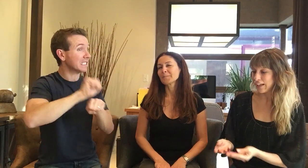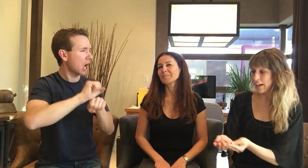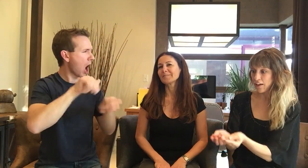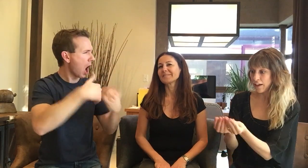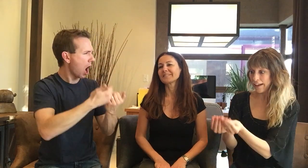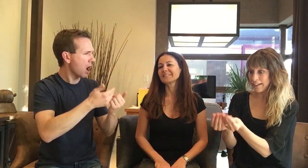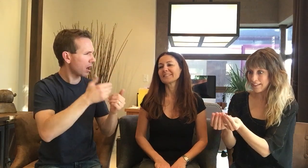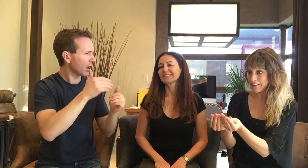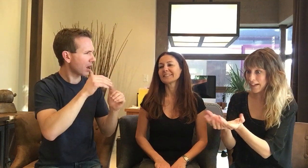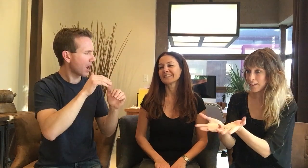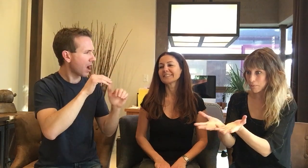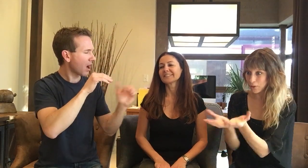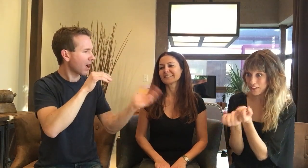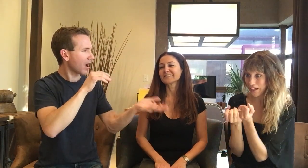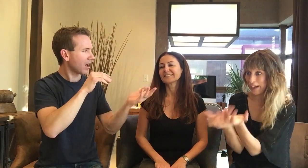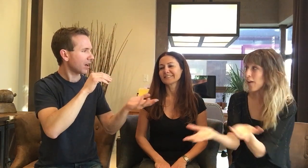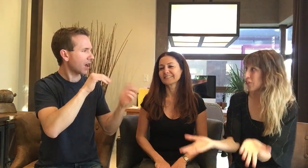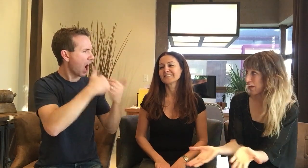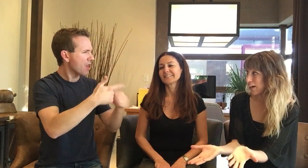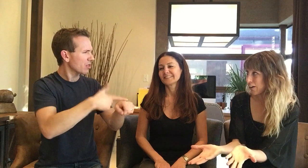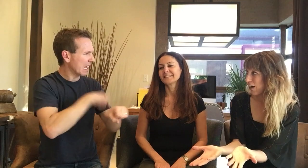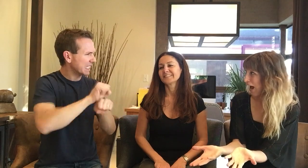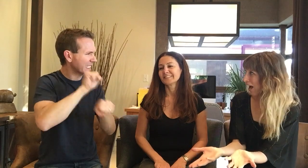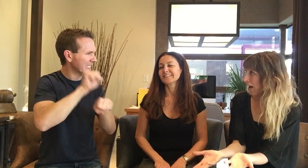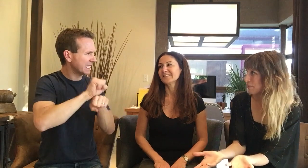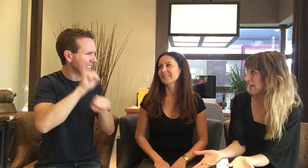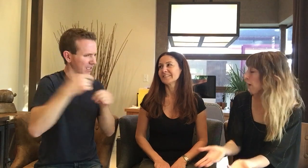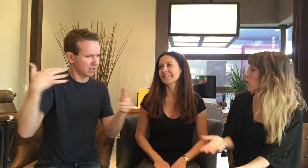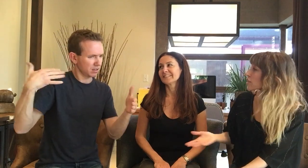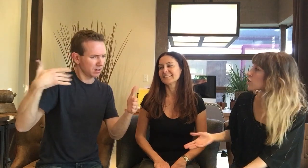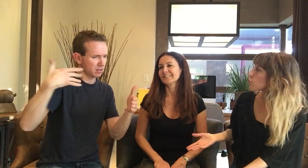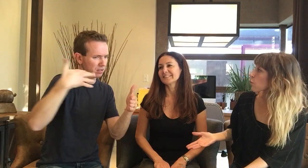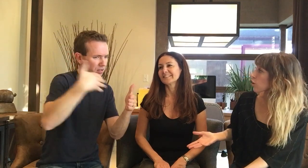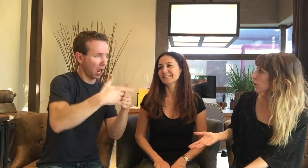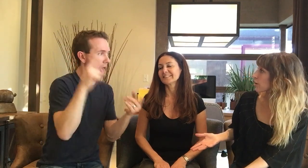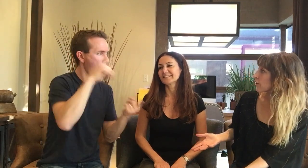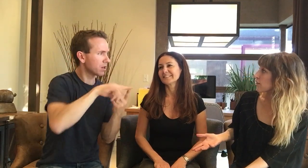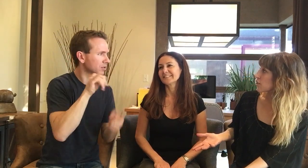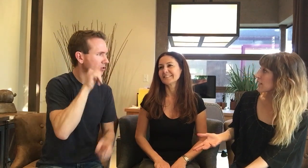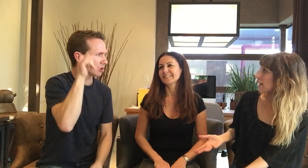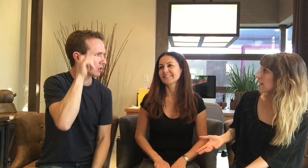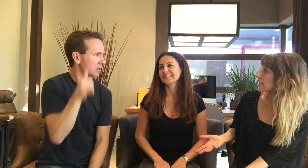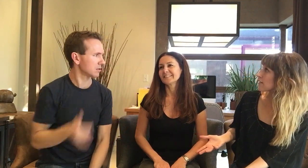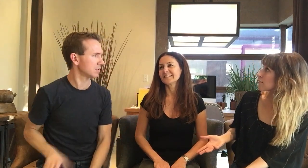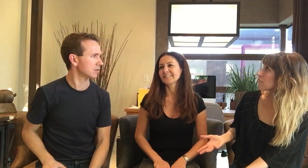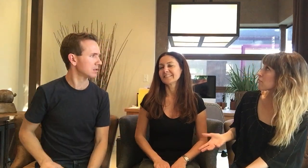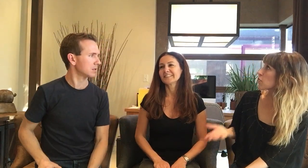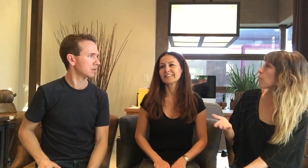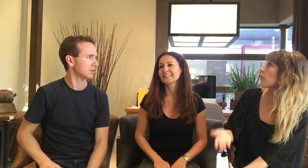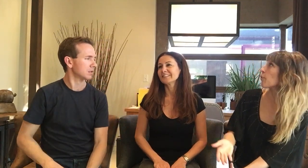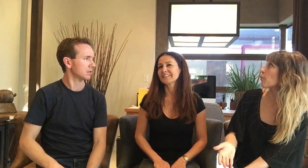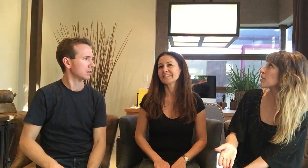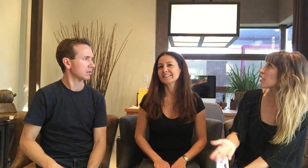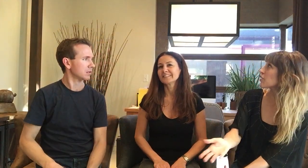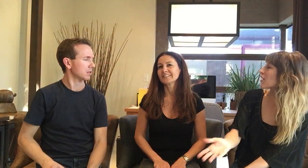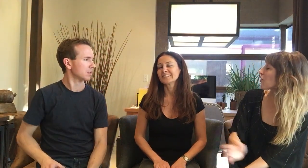finally tangible. It's like out there. I mean, how long did you work to get it to the point where it was yesterday and